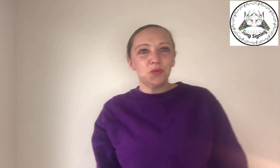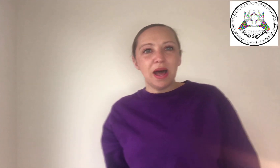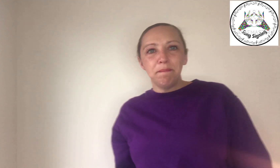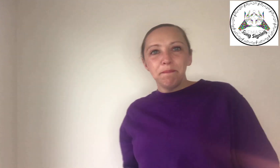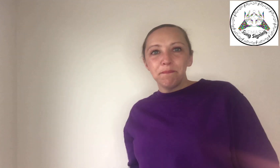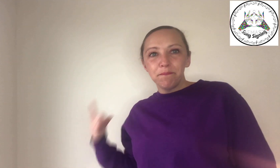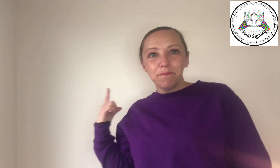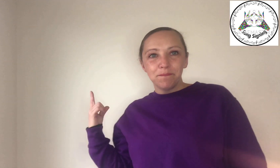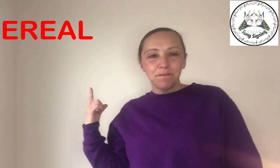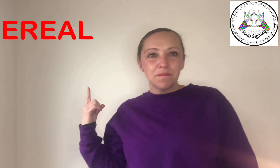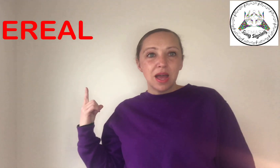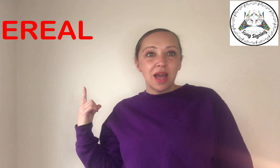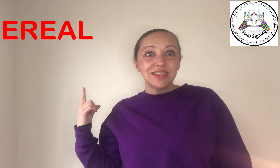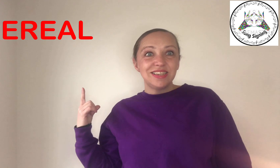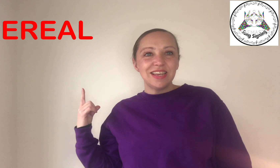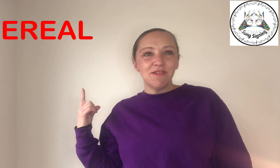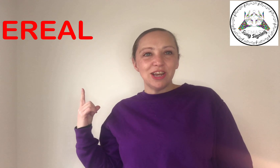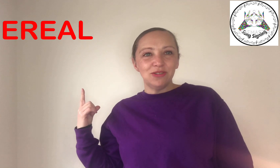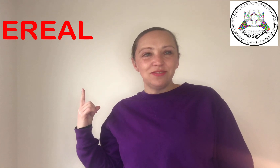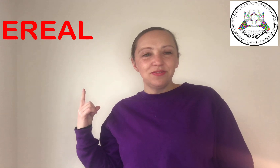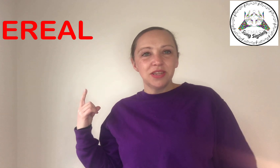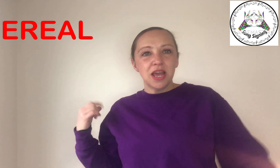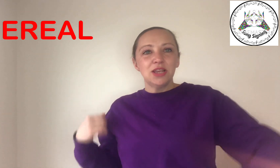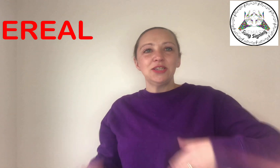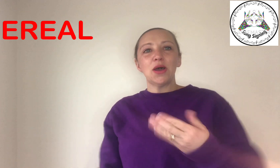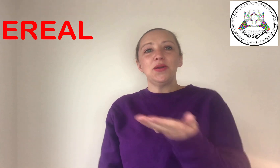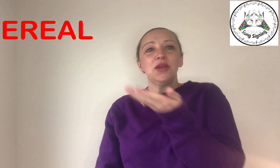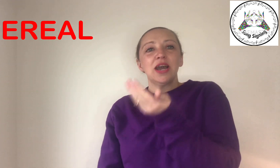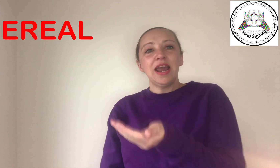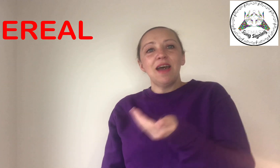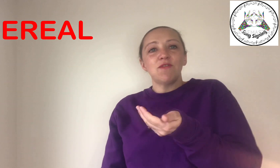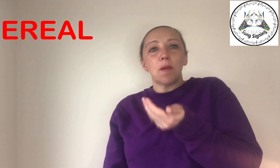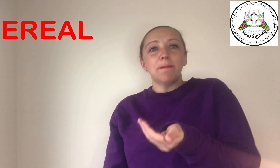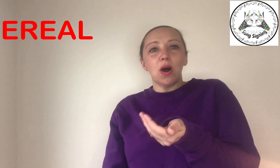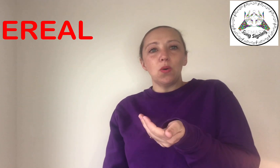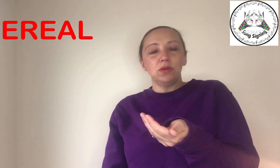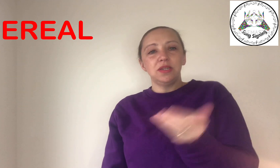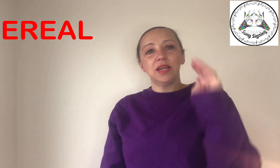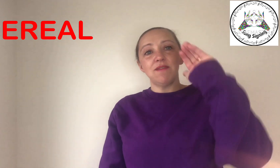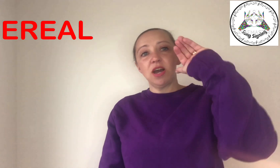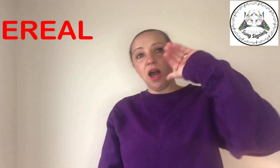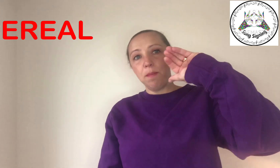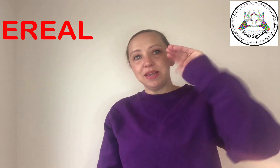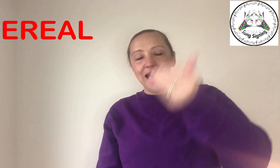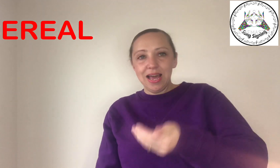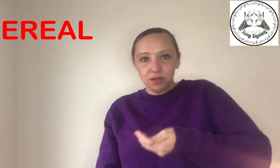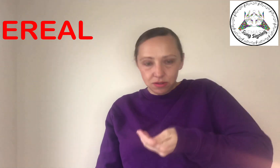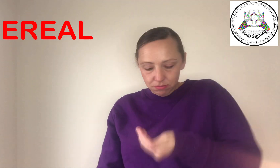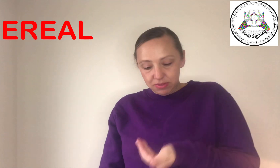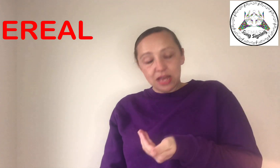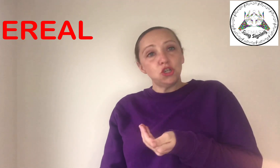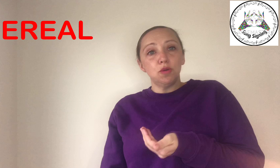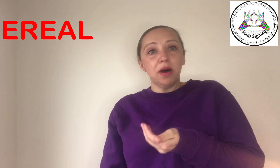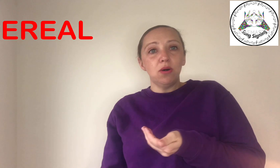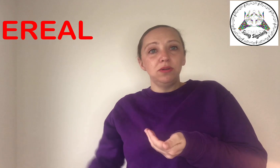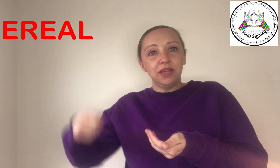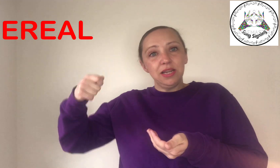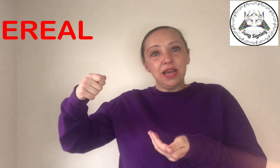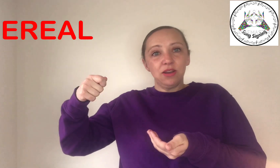one, cereal. So you're gonna have your bowl. So you're gonna have a cupped hand. That's your bowl. You have